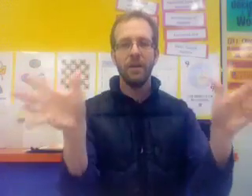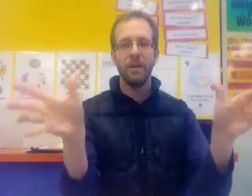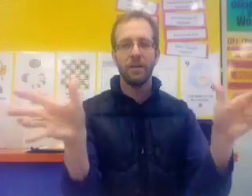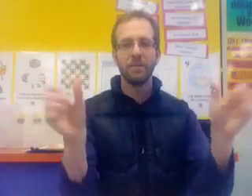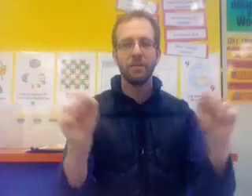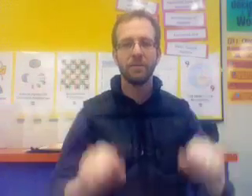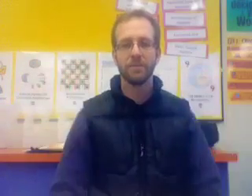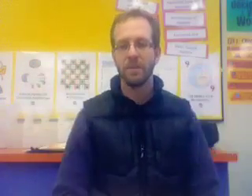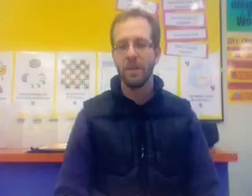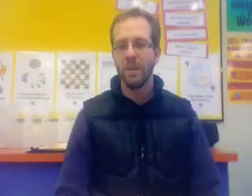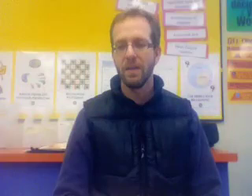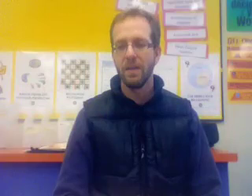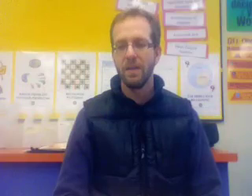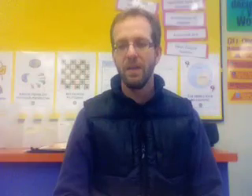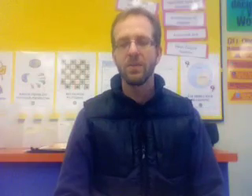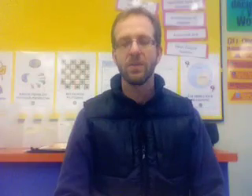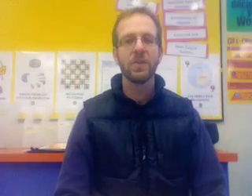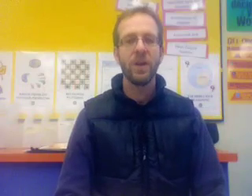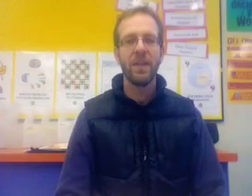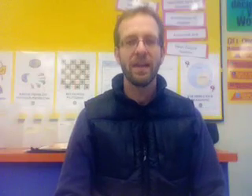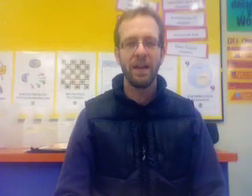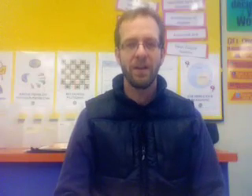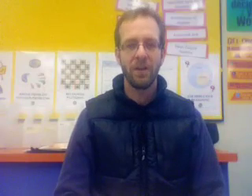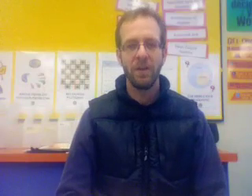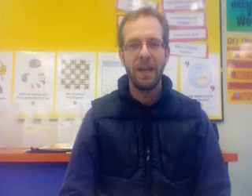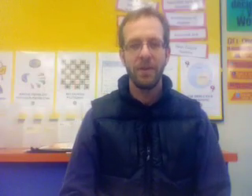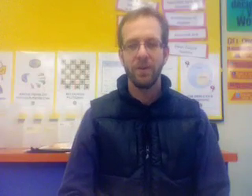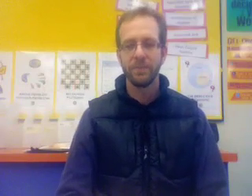clear. So let's try that line all together.